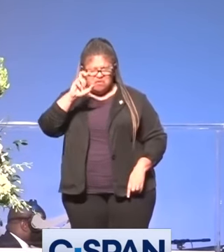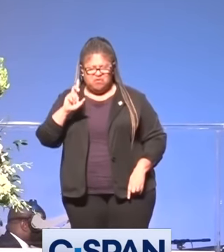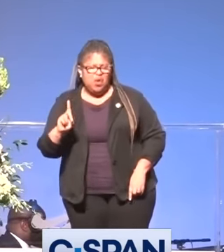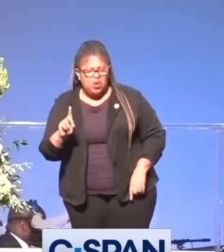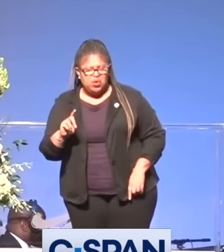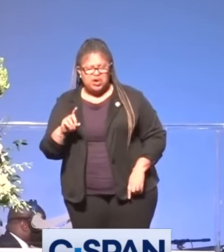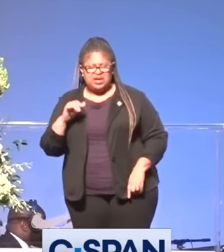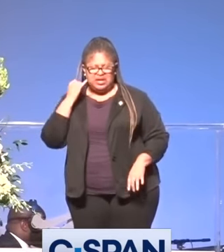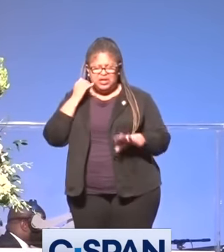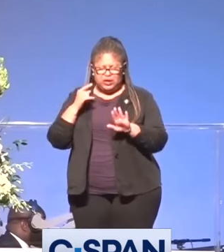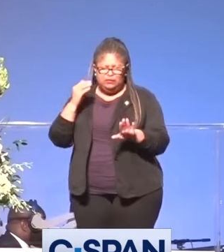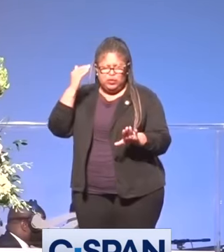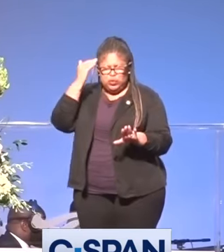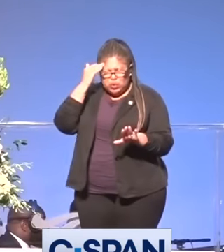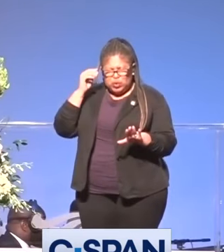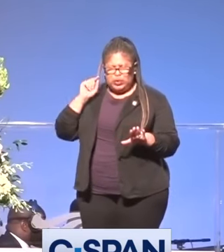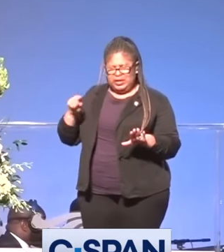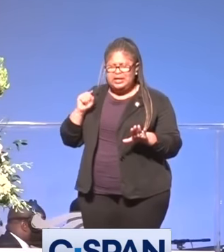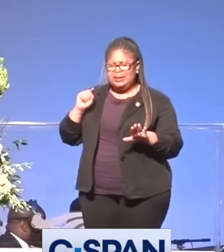if you know Jew,